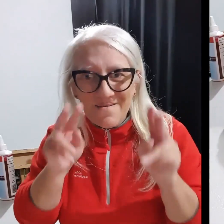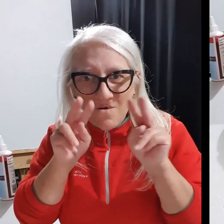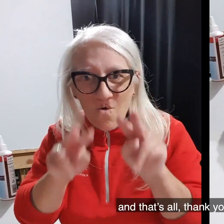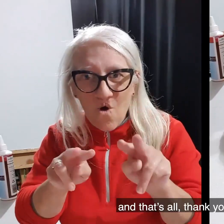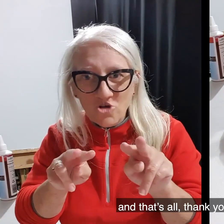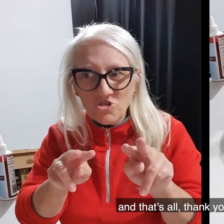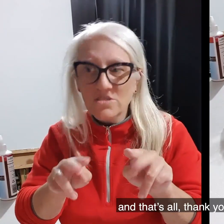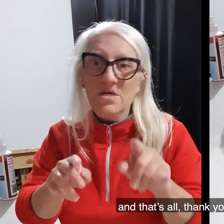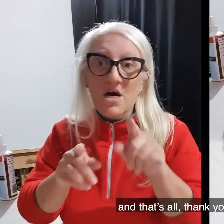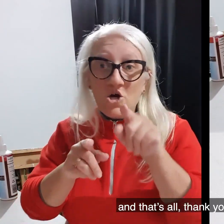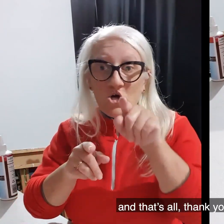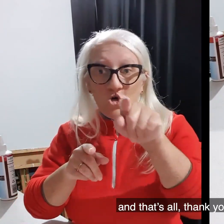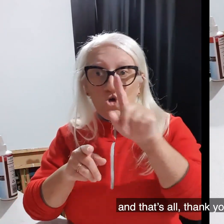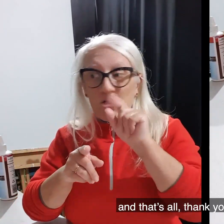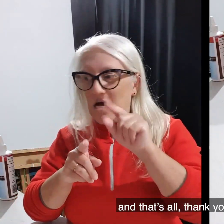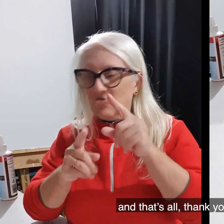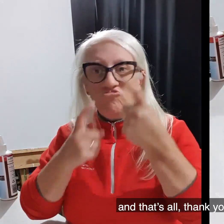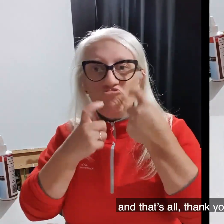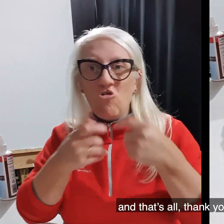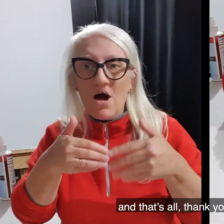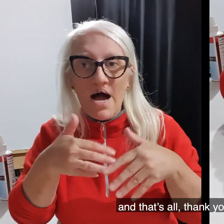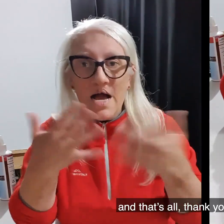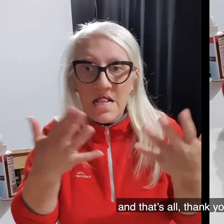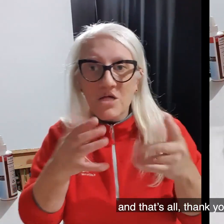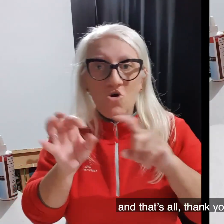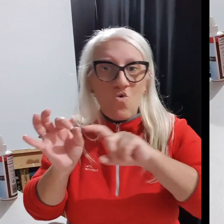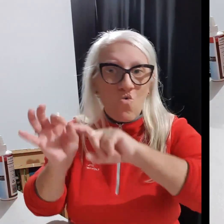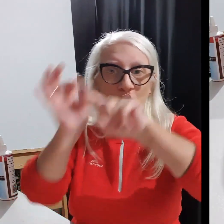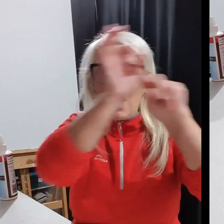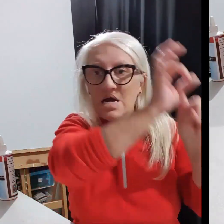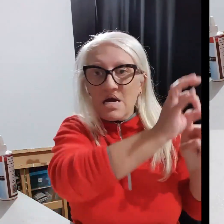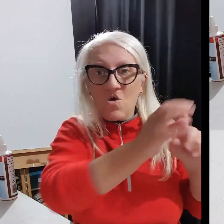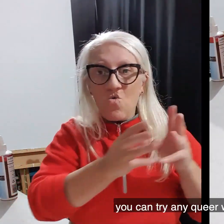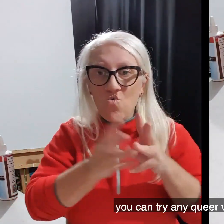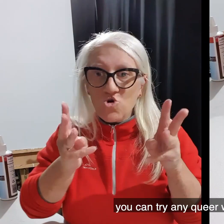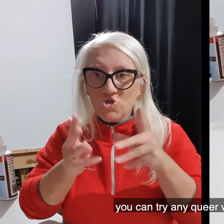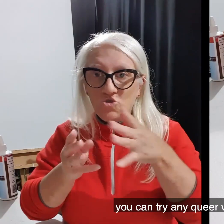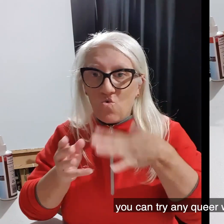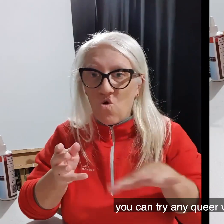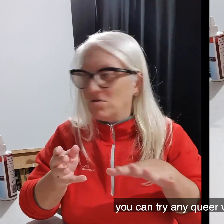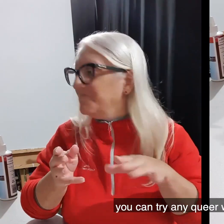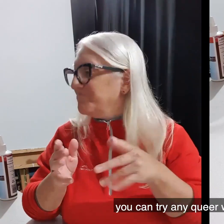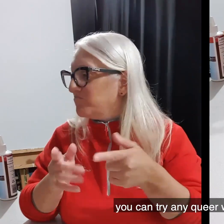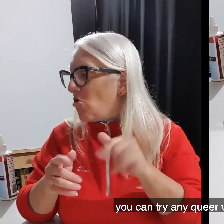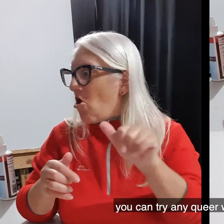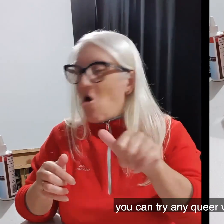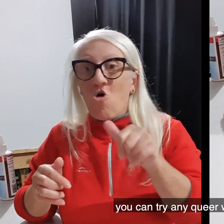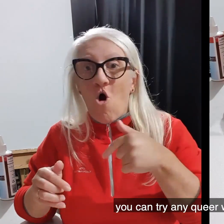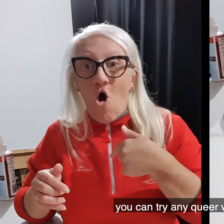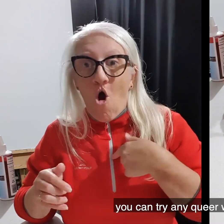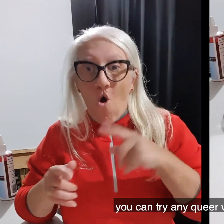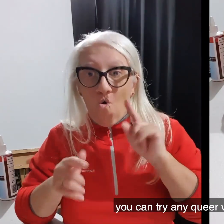And that's all. Thank you for watching. You can try any queer word you want.